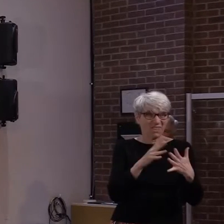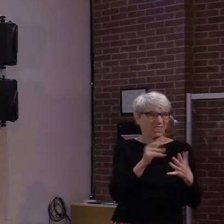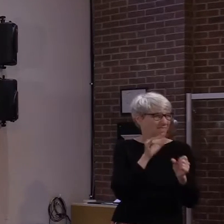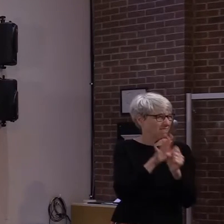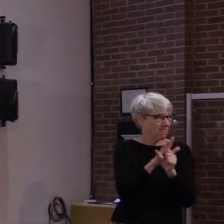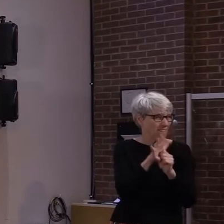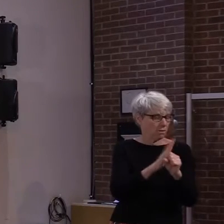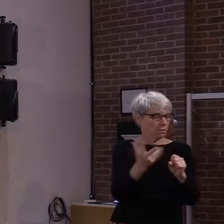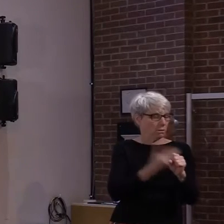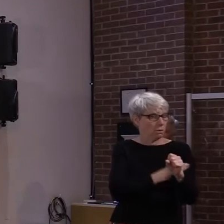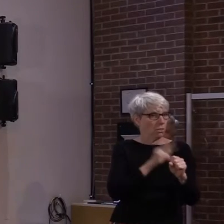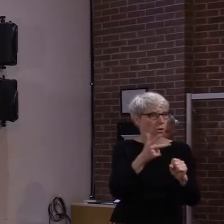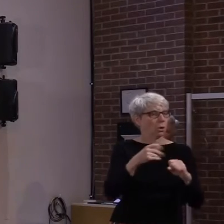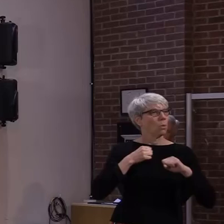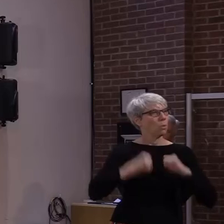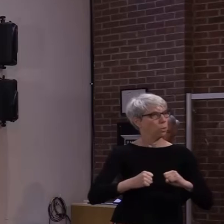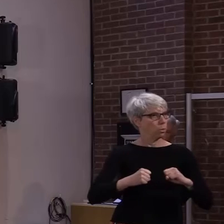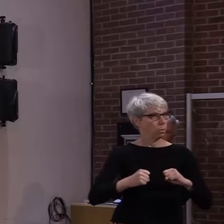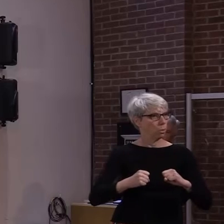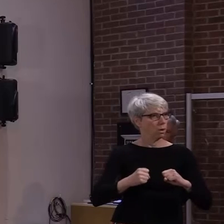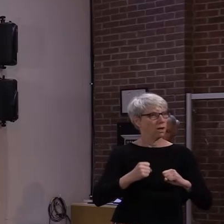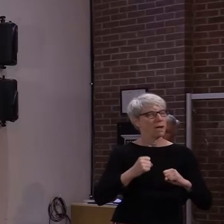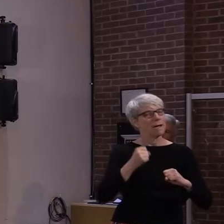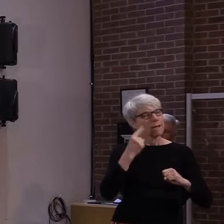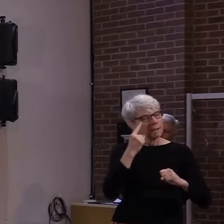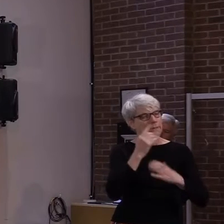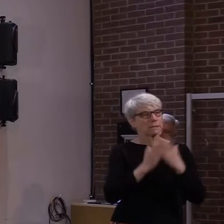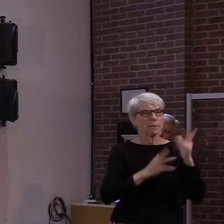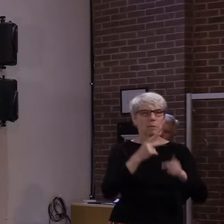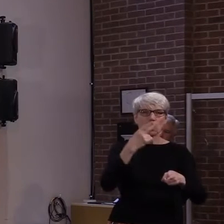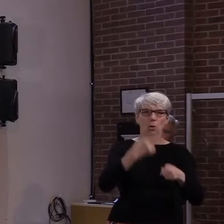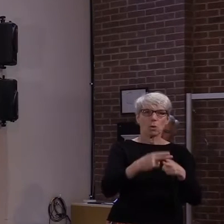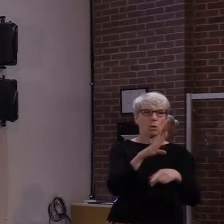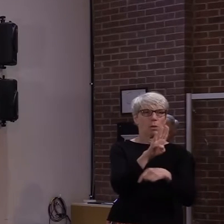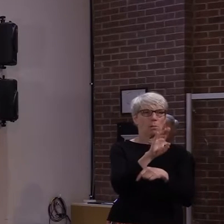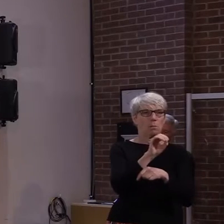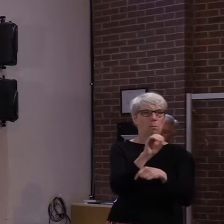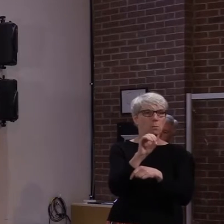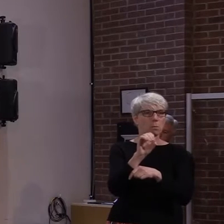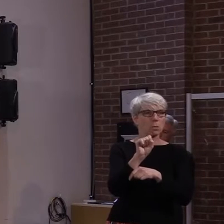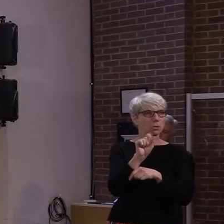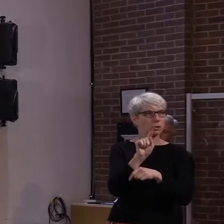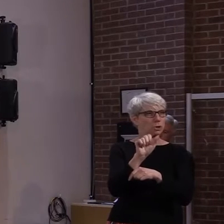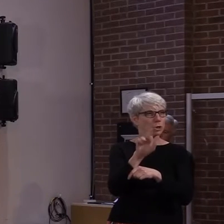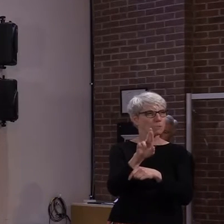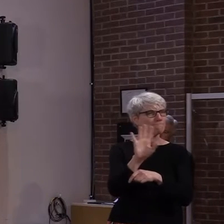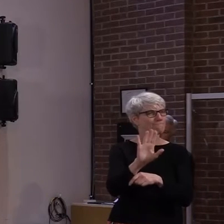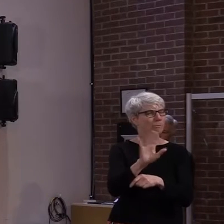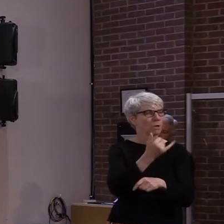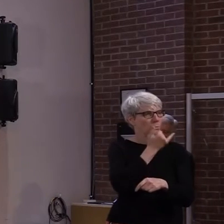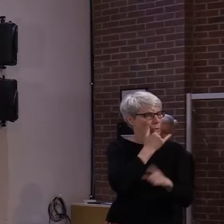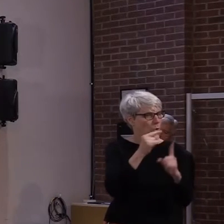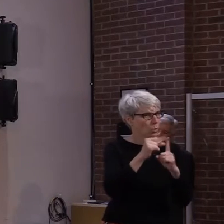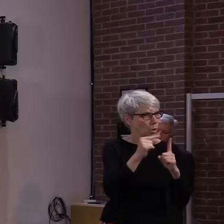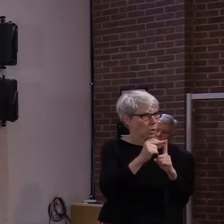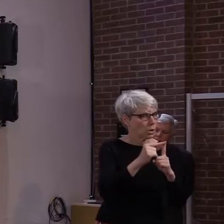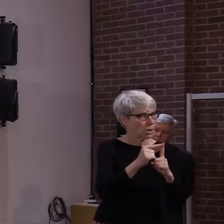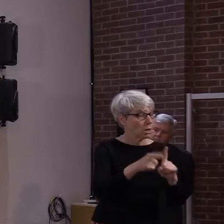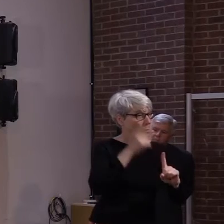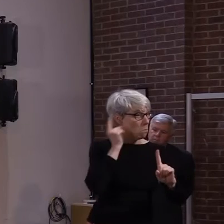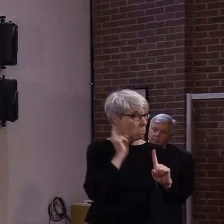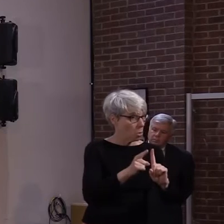booster. It's really meant to provide opportunity for those in the immunocompromised group to mount an